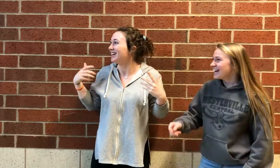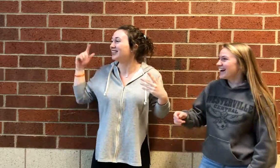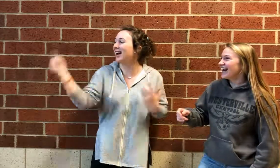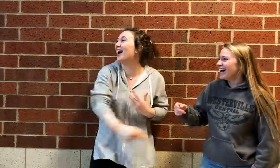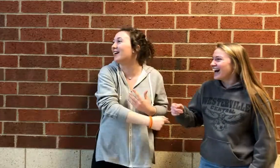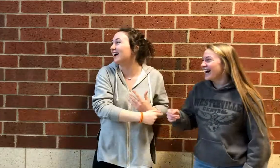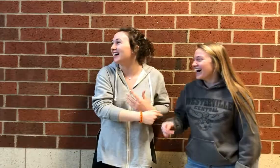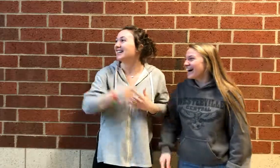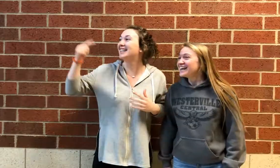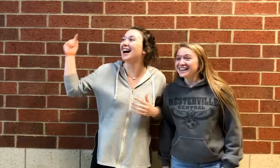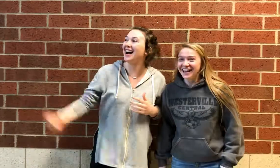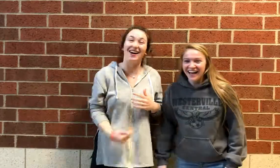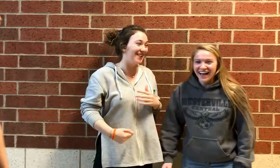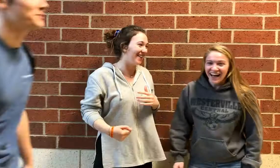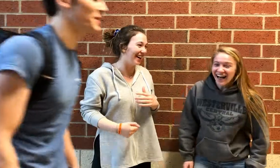heck? Go ahead. I'm sorry.